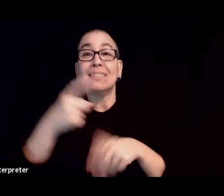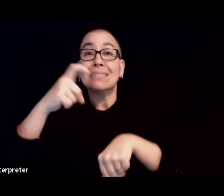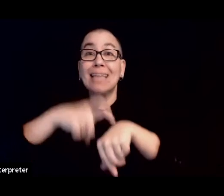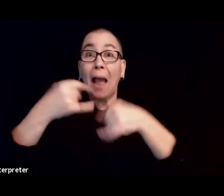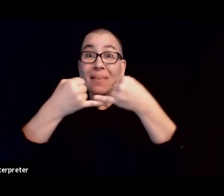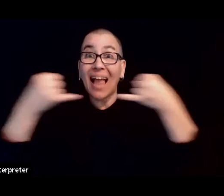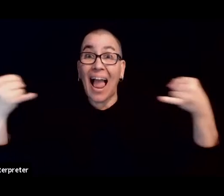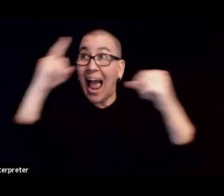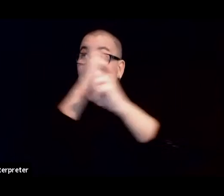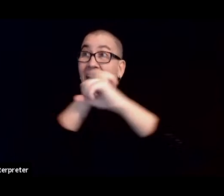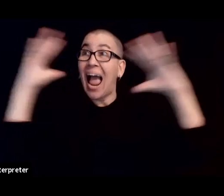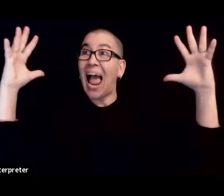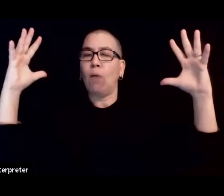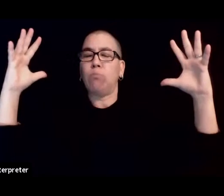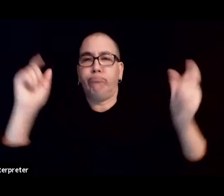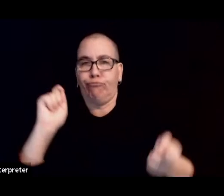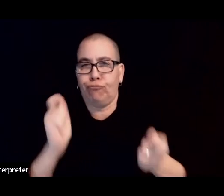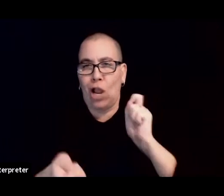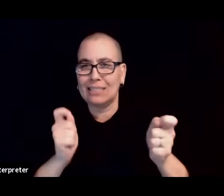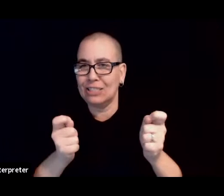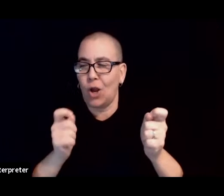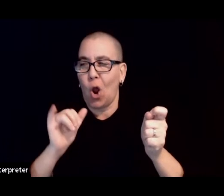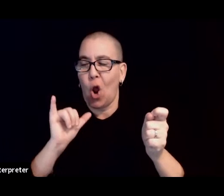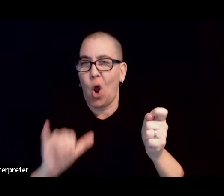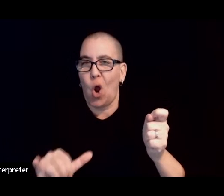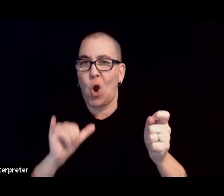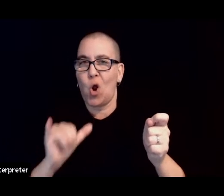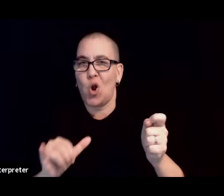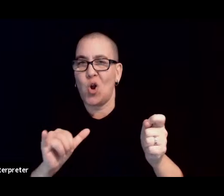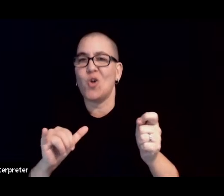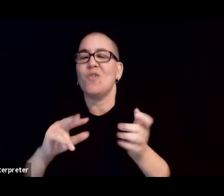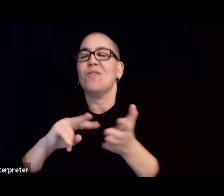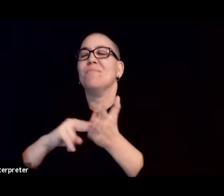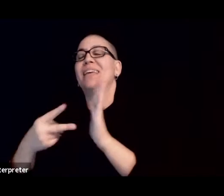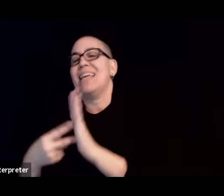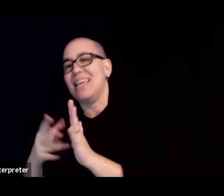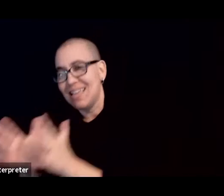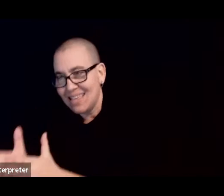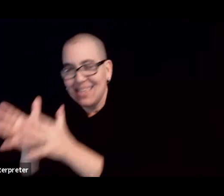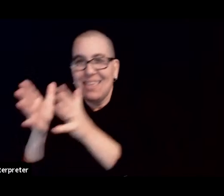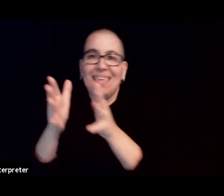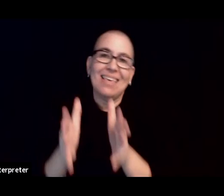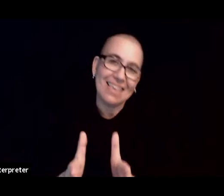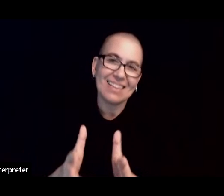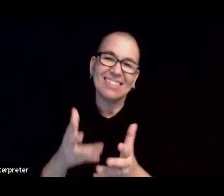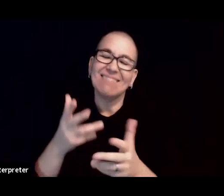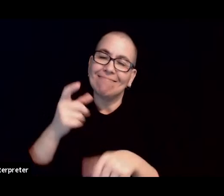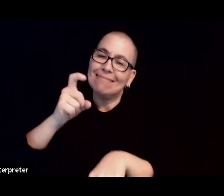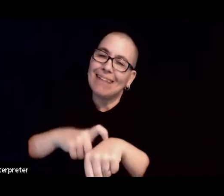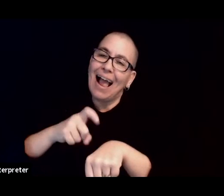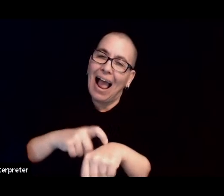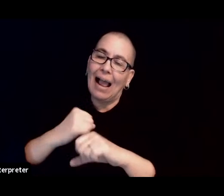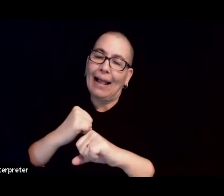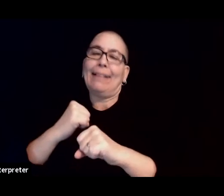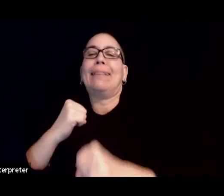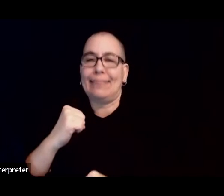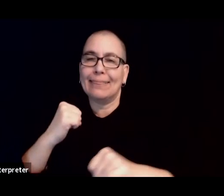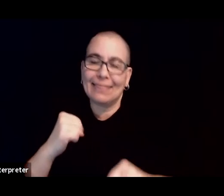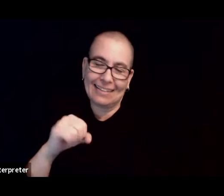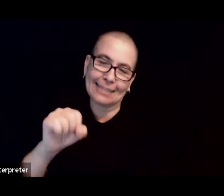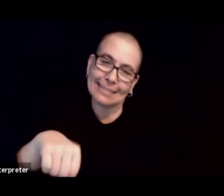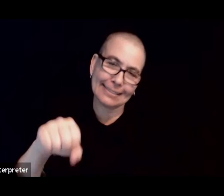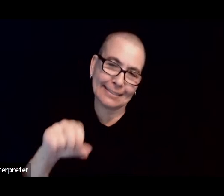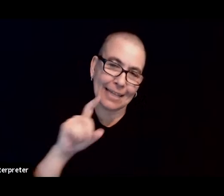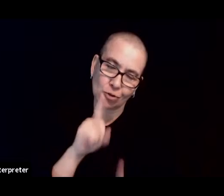second stage. So yes, it does make a difference in that regard. But as I said, we didn't receive, you know,